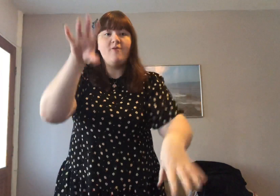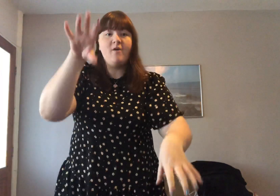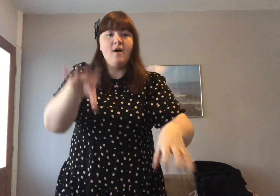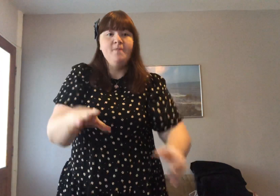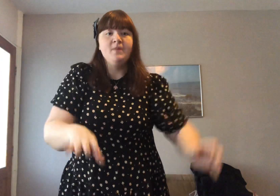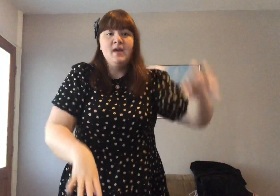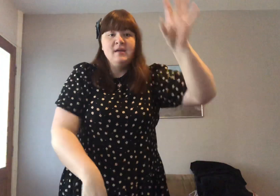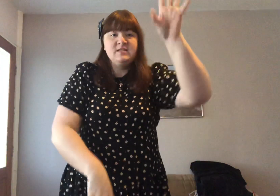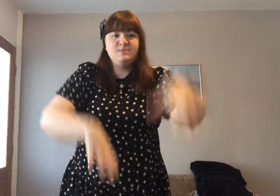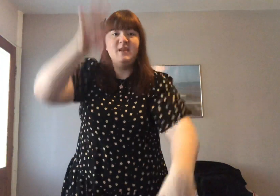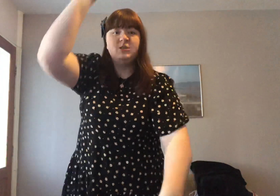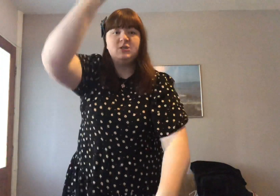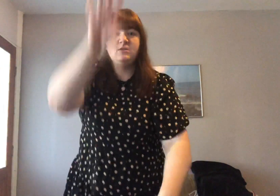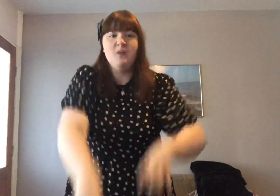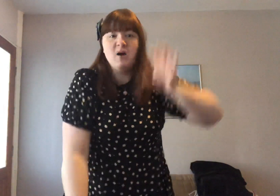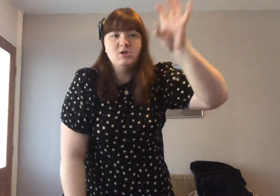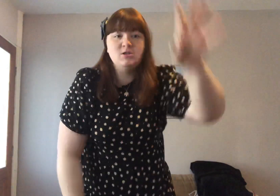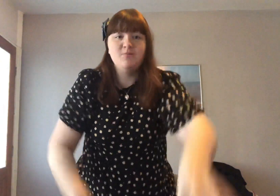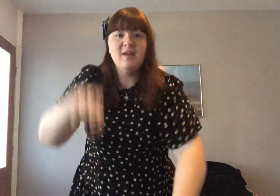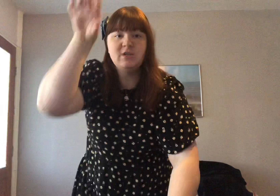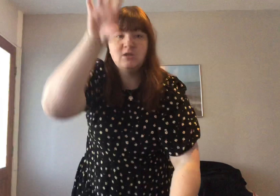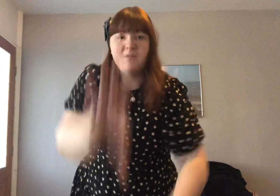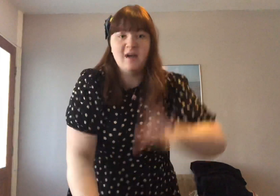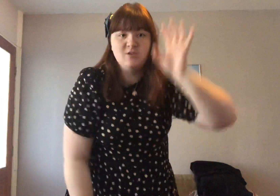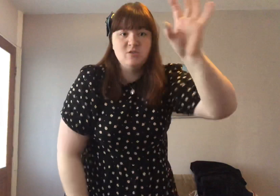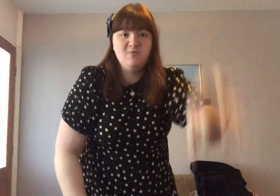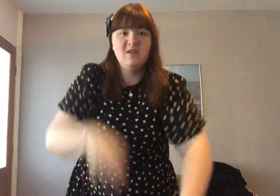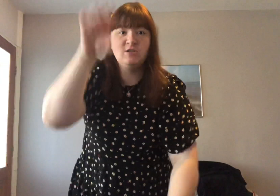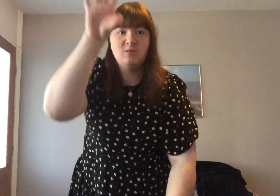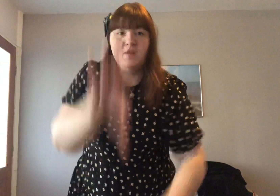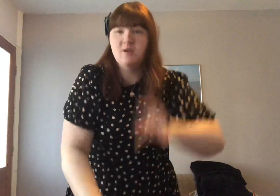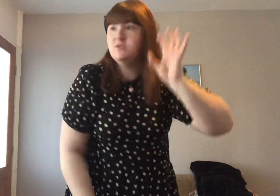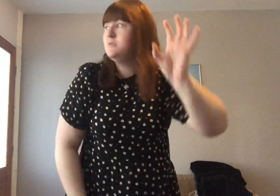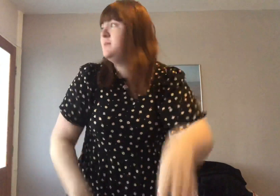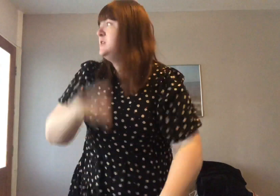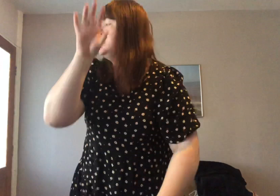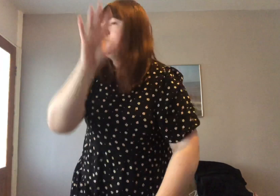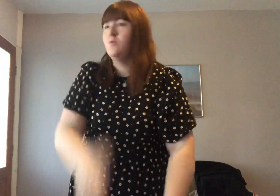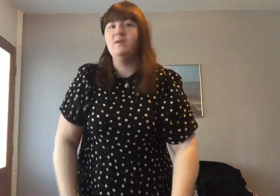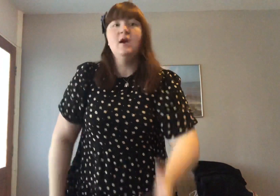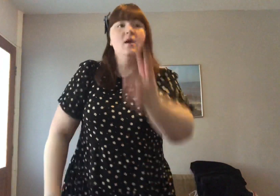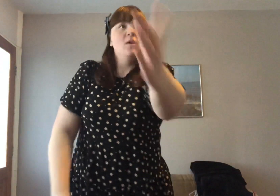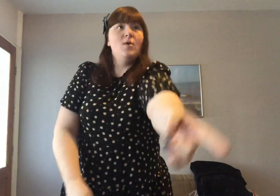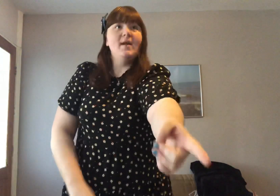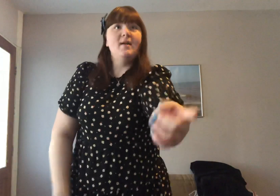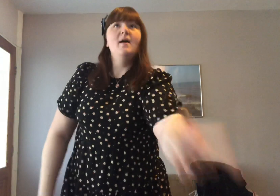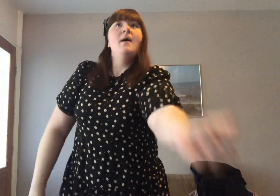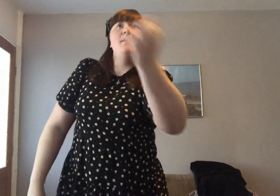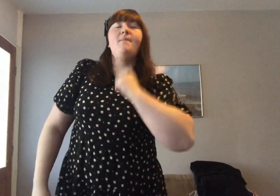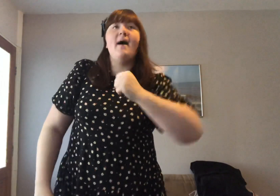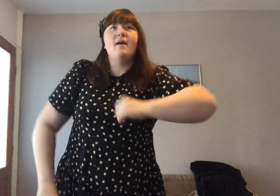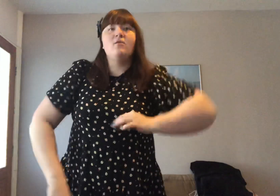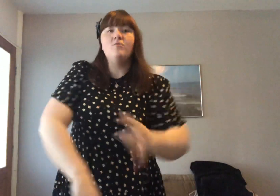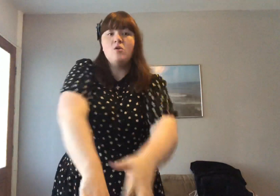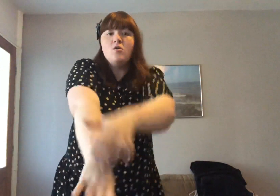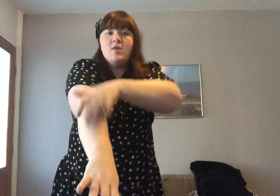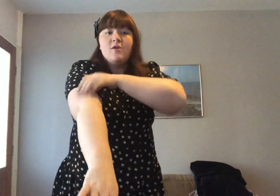river. Splish, splosh, splish, splash, splish, splosh, splish, splosh. Quick, back through the